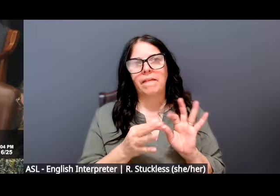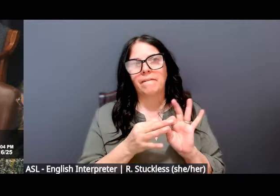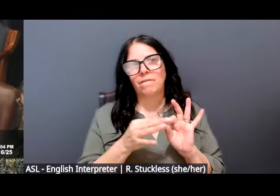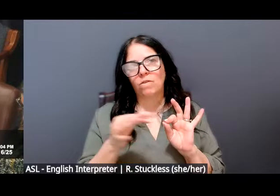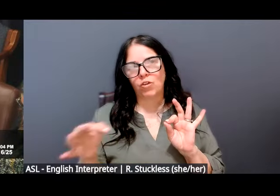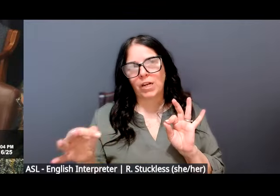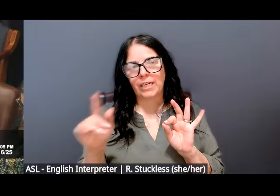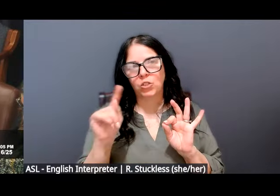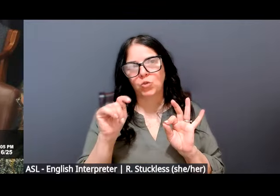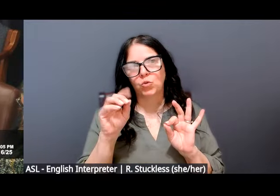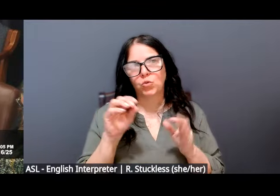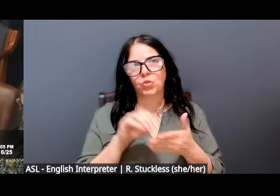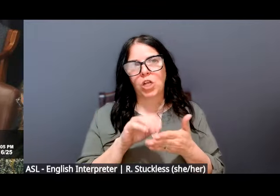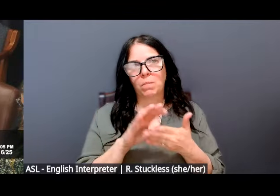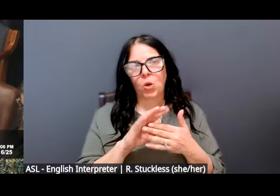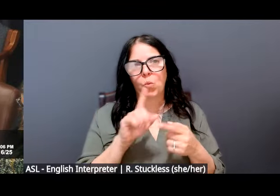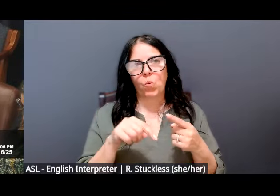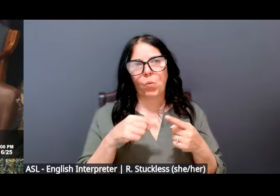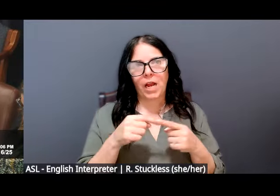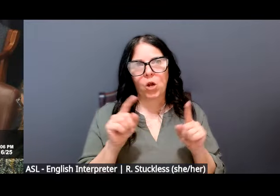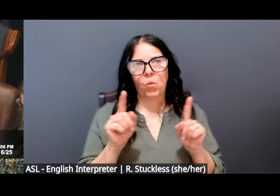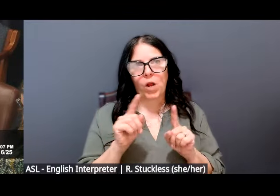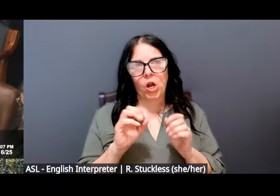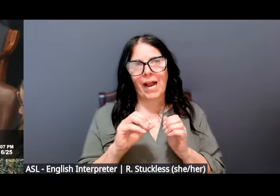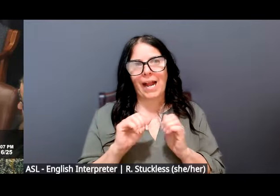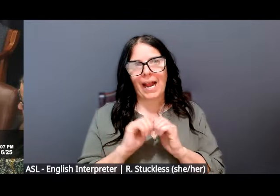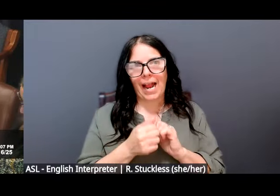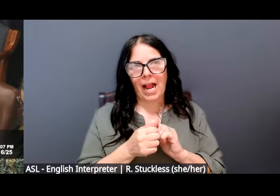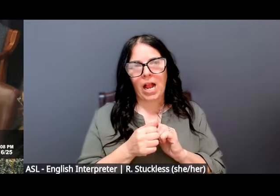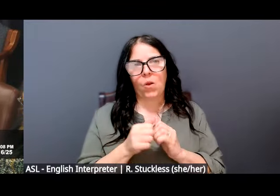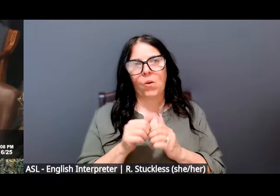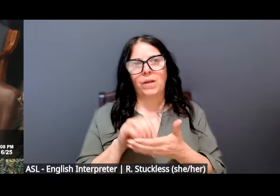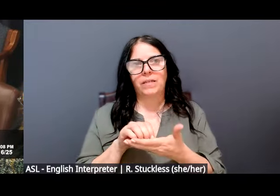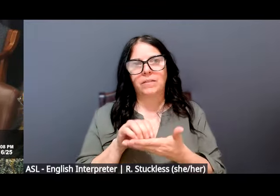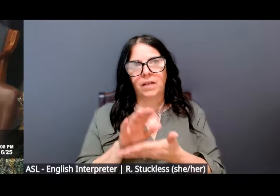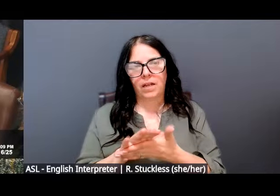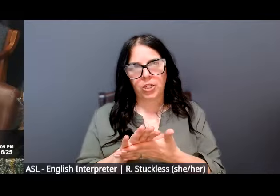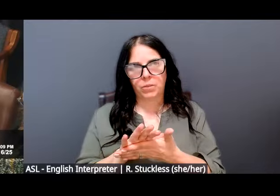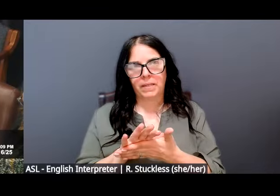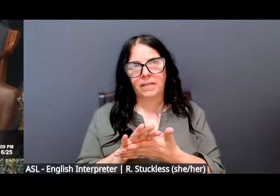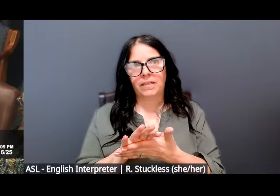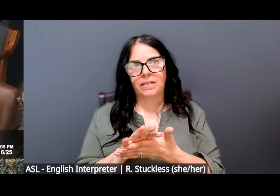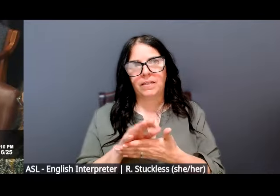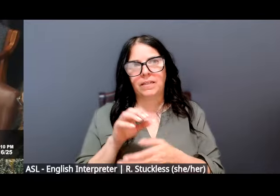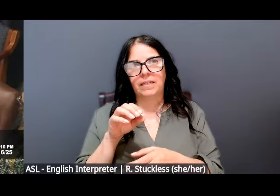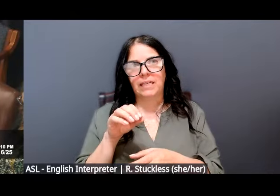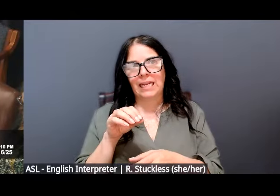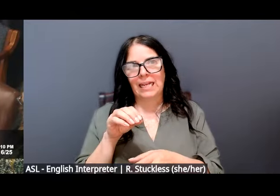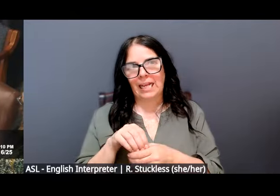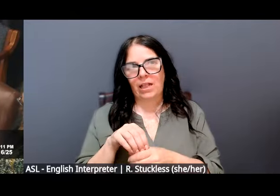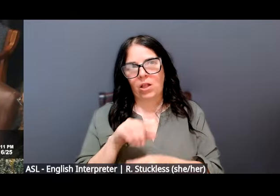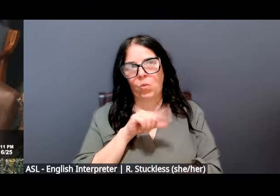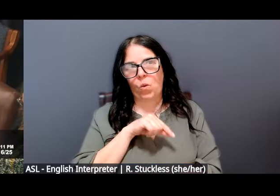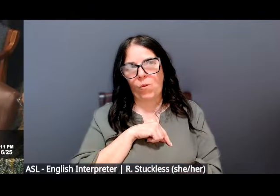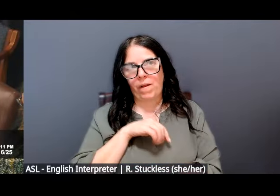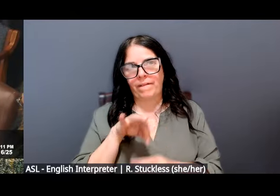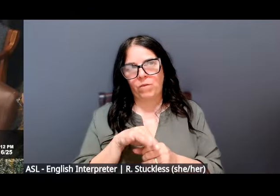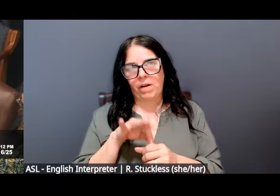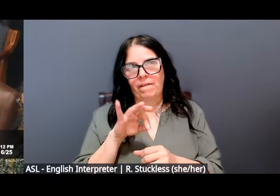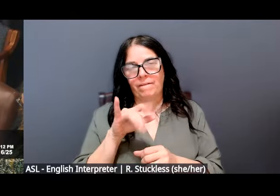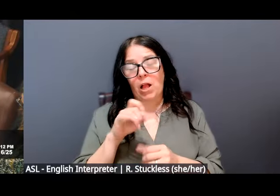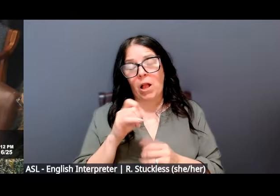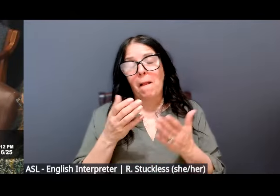file seemed to me really important. And maybe I'm reading more into it